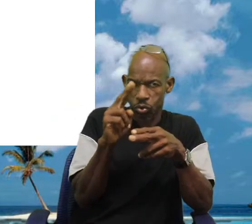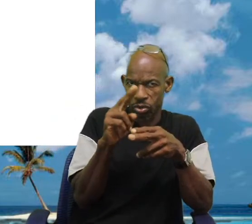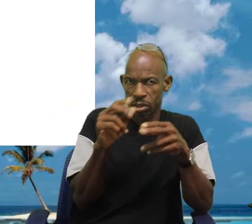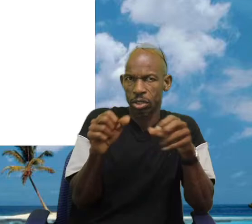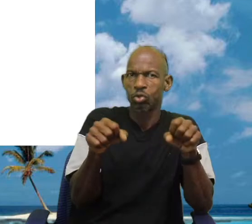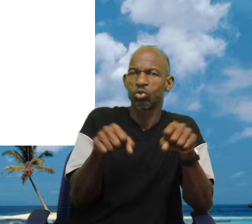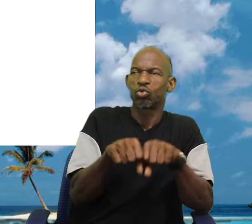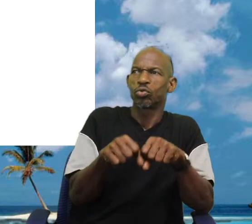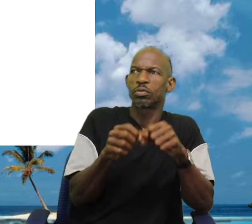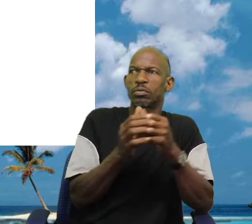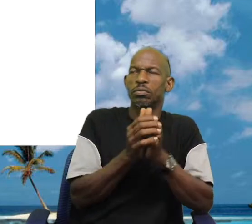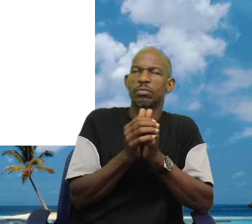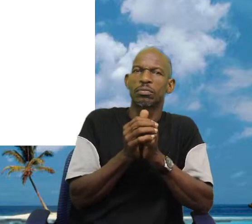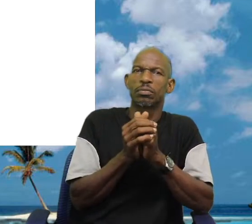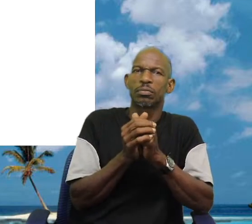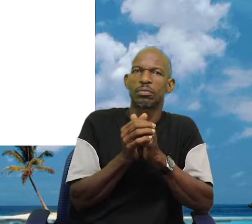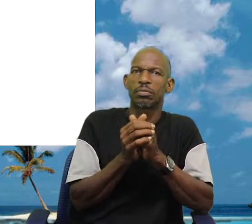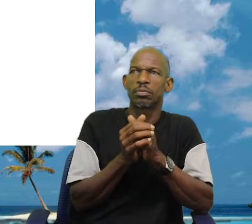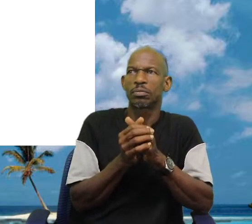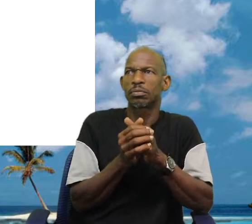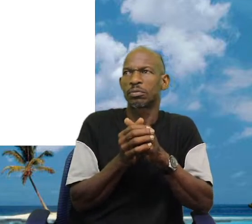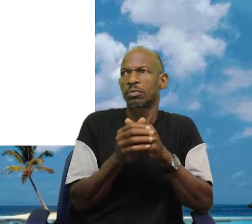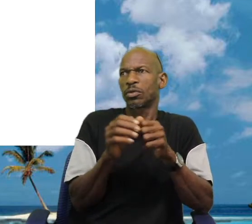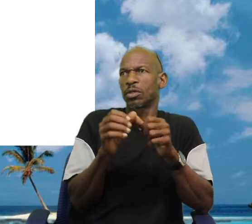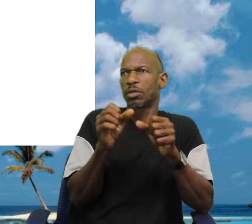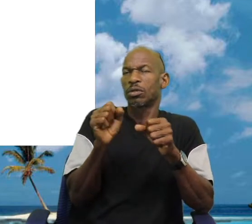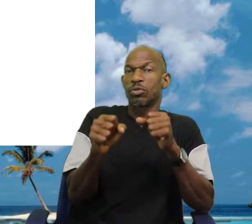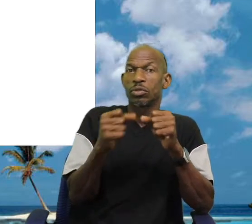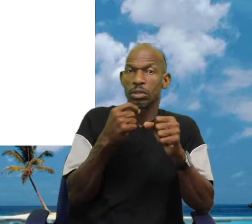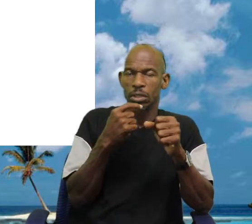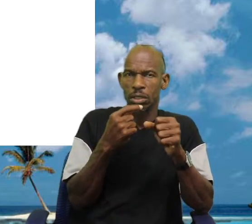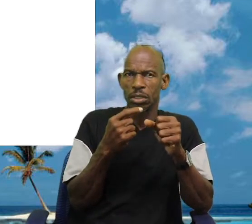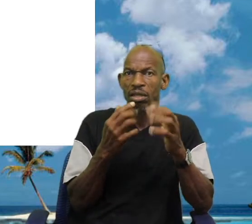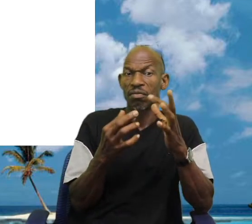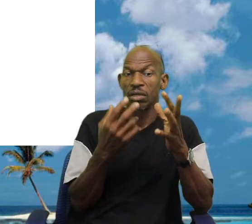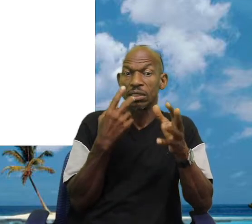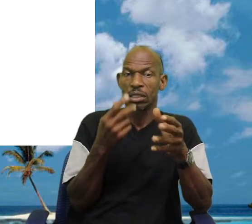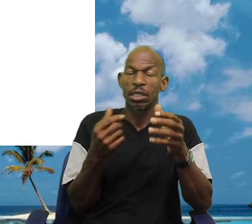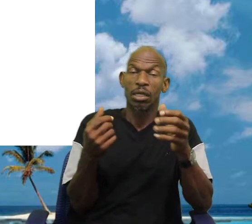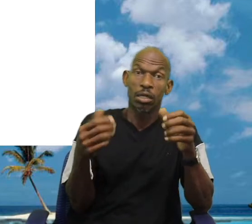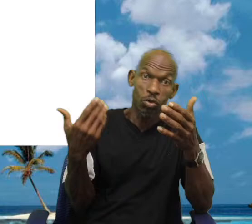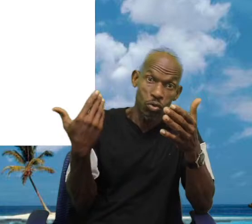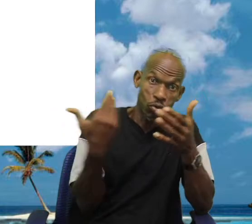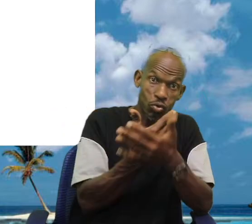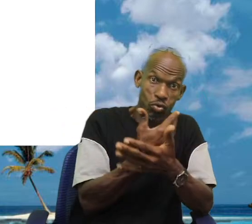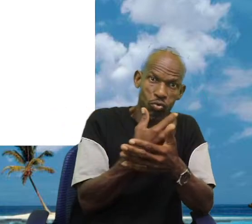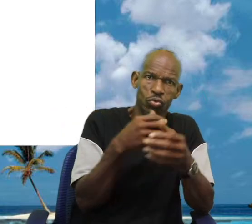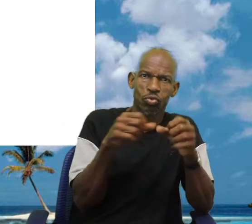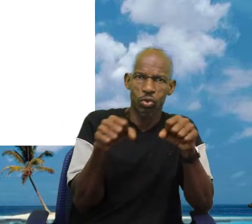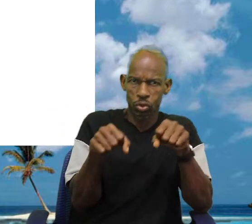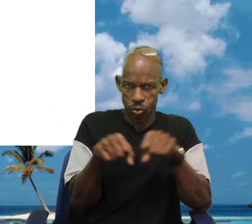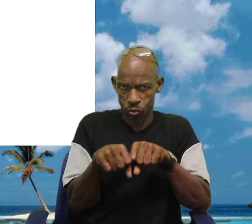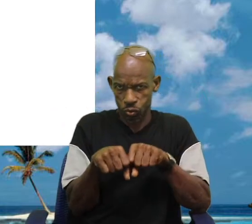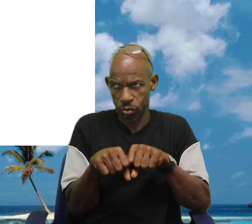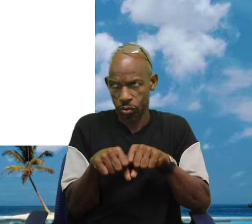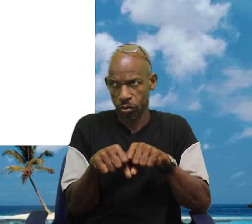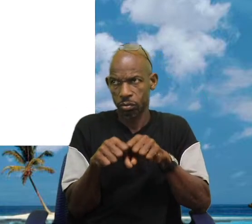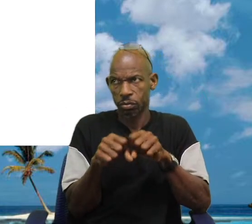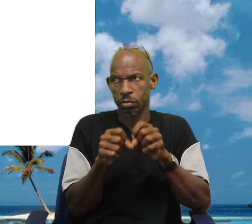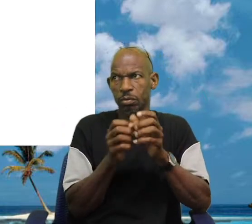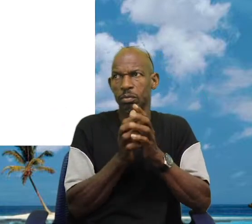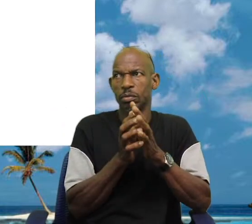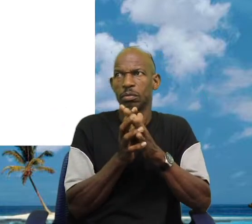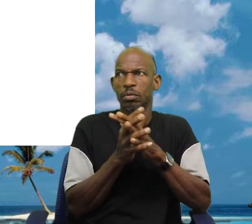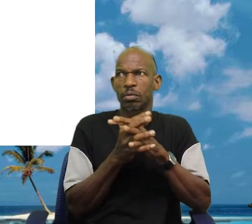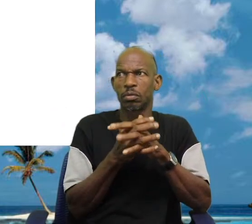end, after. So I can say new shoes. And let me write it over again because I want you to see this. I can